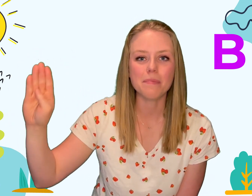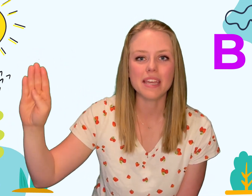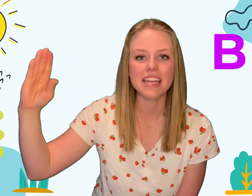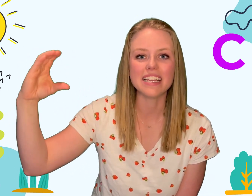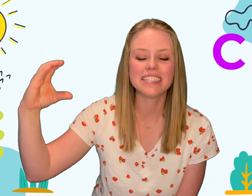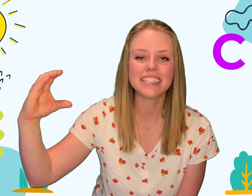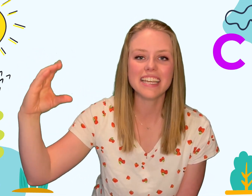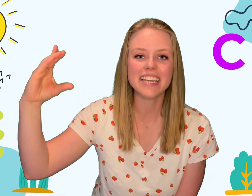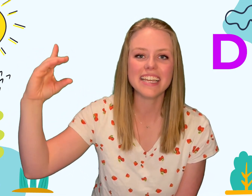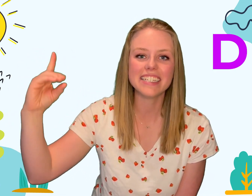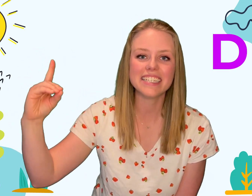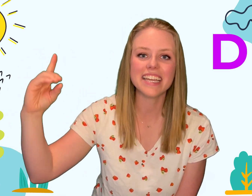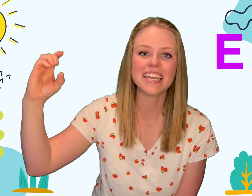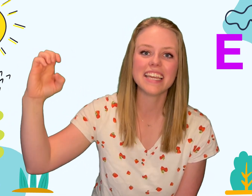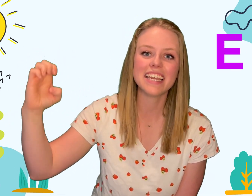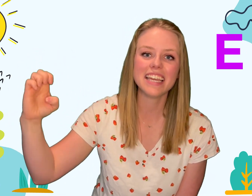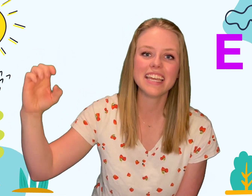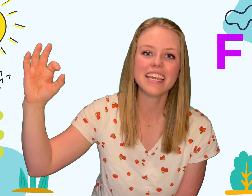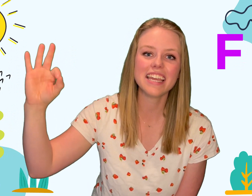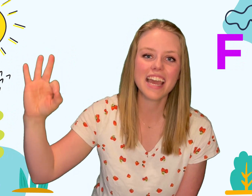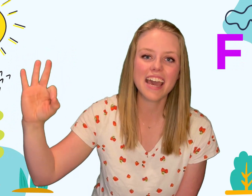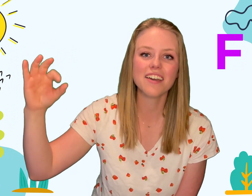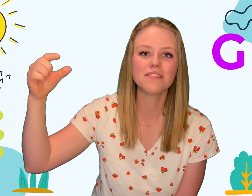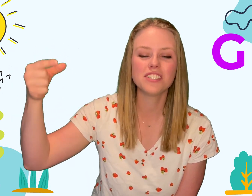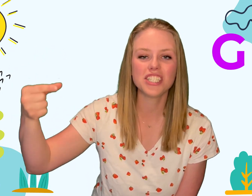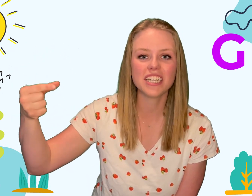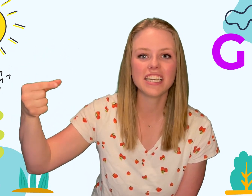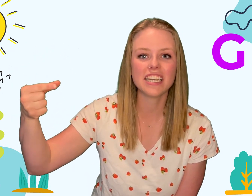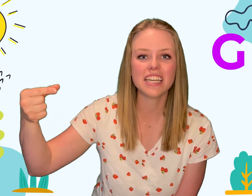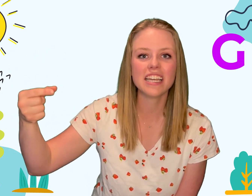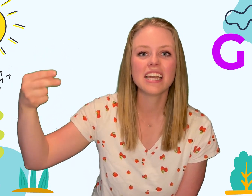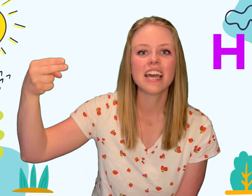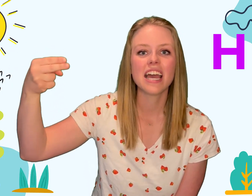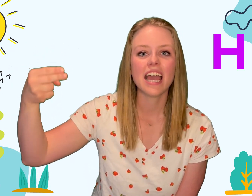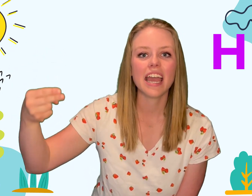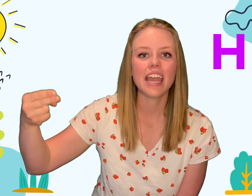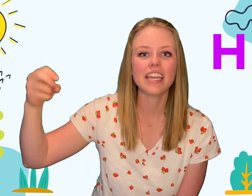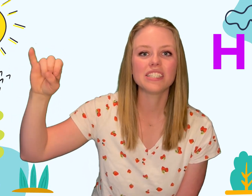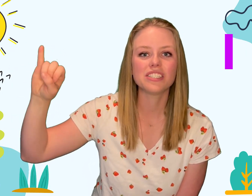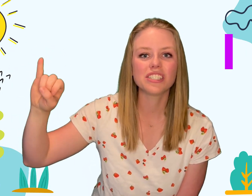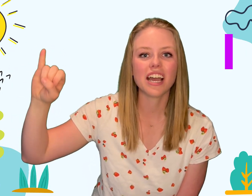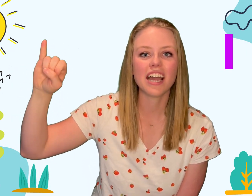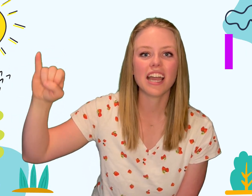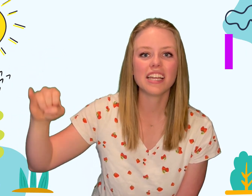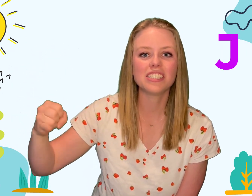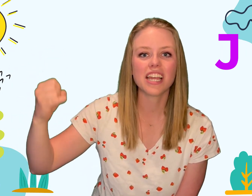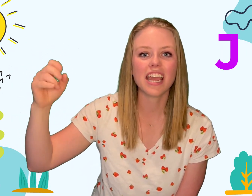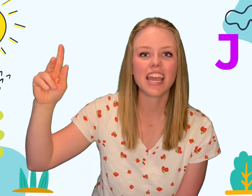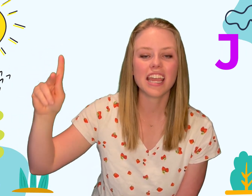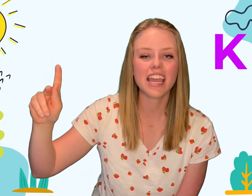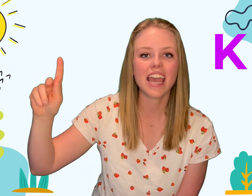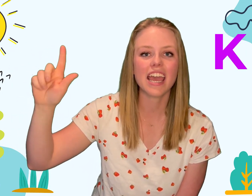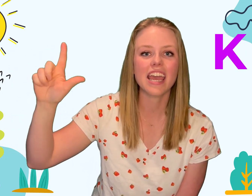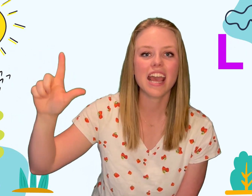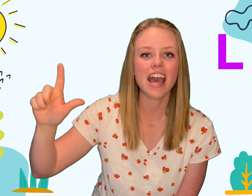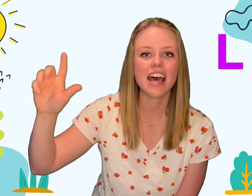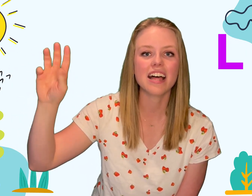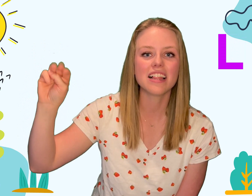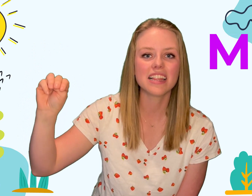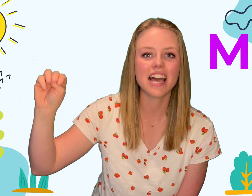B, C, D, E, F, G, H, I, J, K, L,